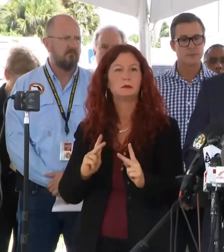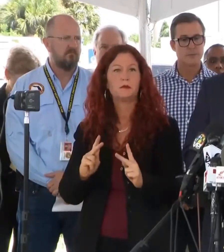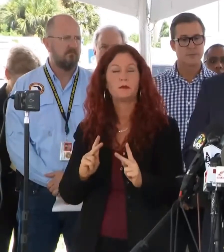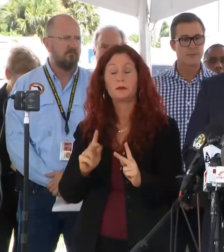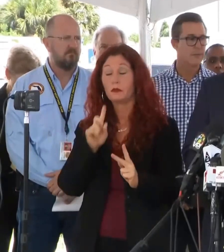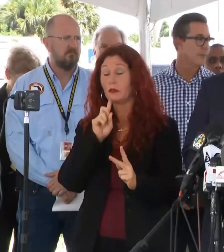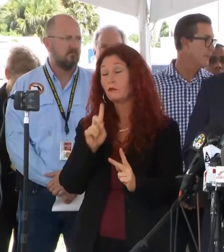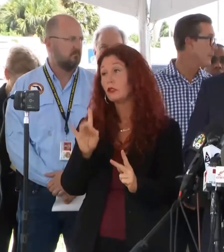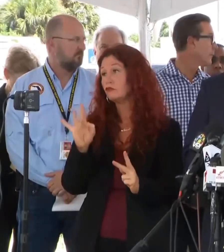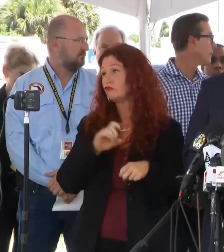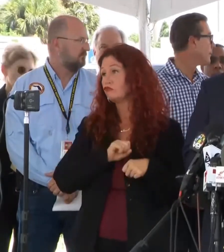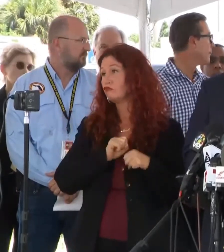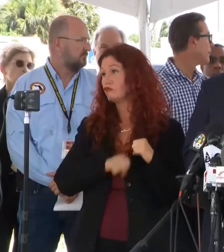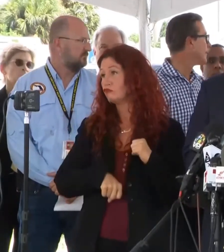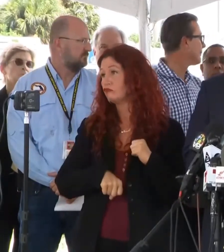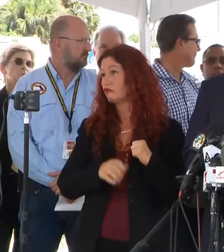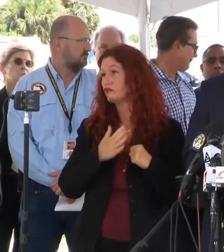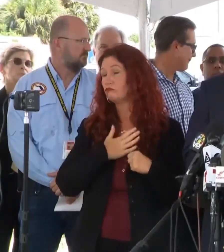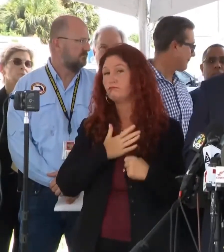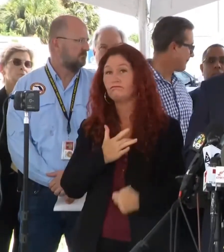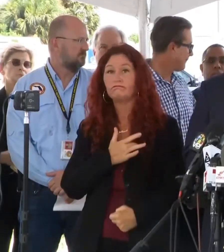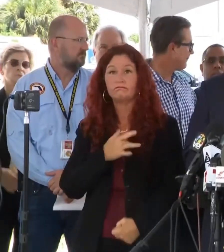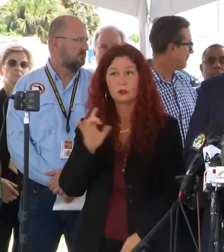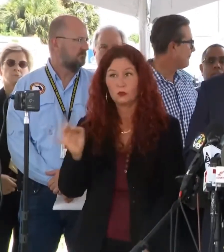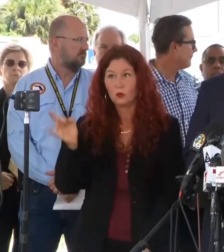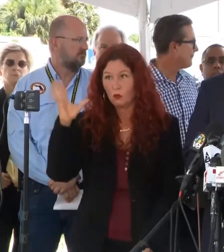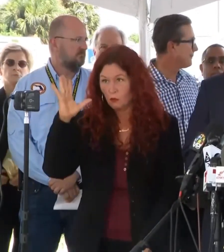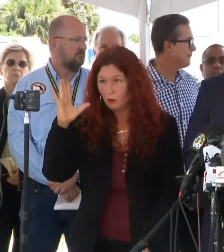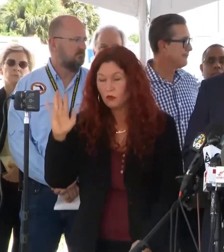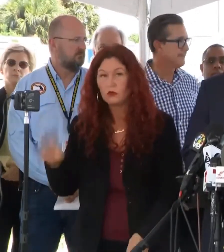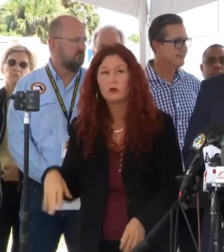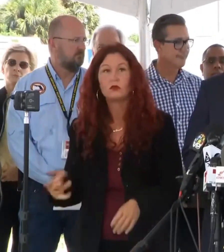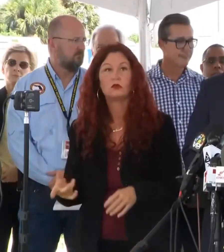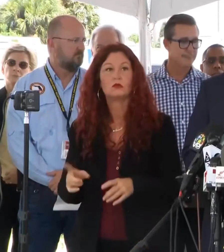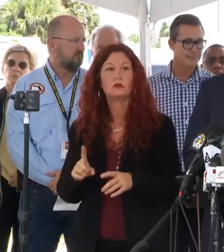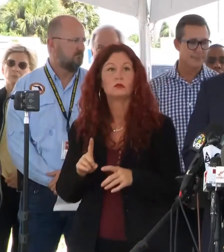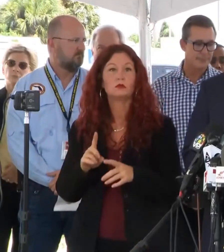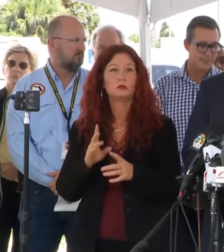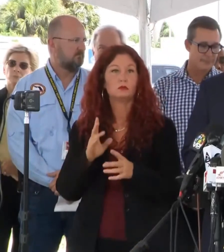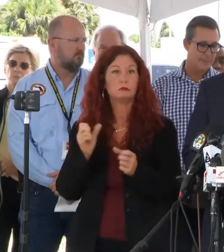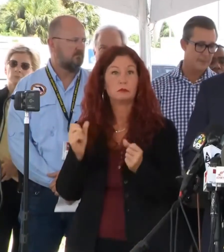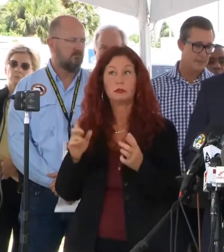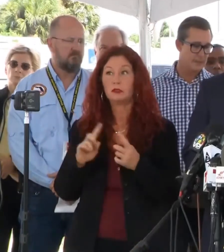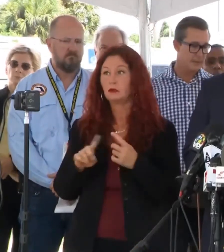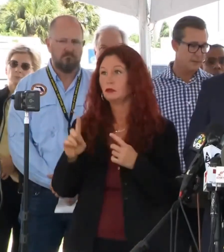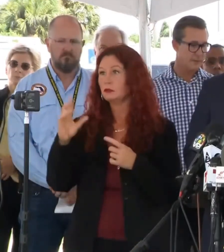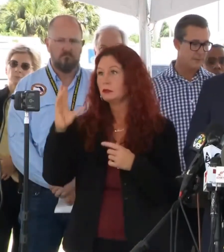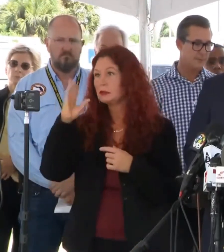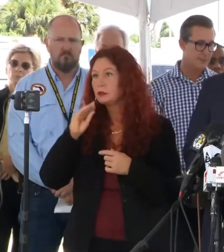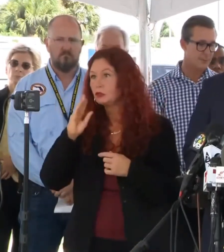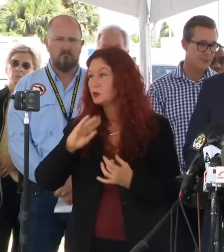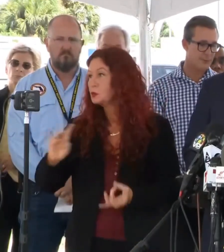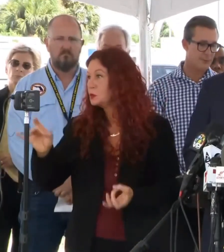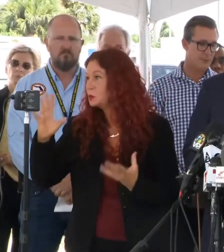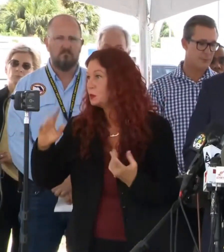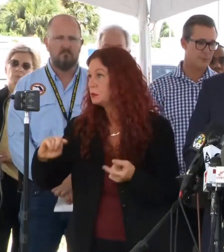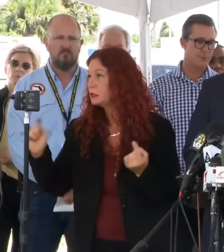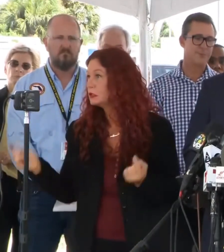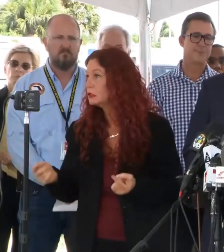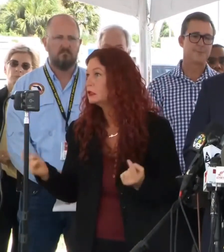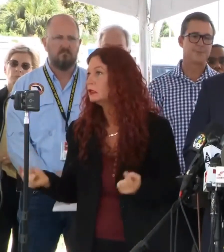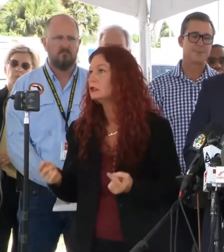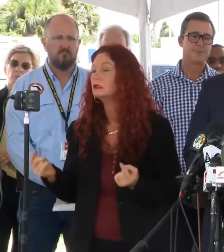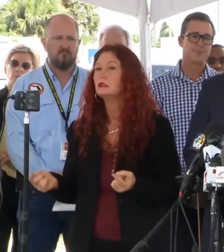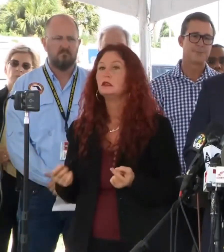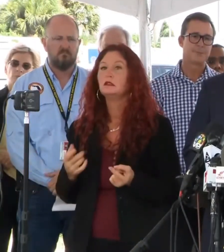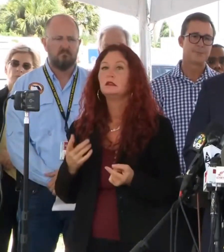been very heartbreaking and very touching, because there's a lot of folks who have been experiencing some unbelievable pain, and the